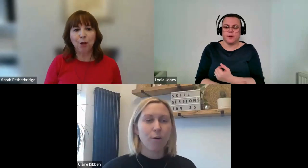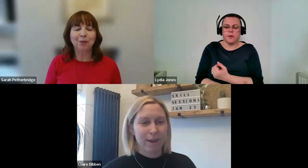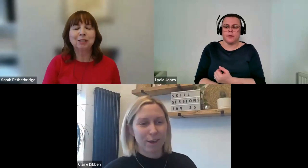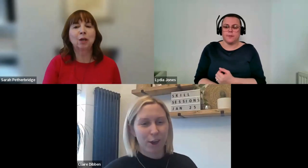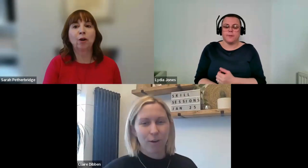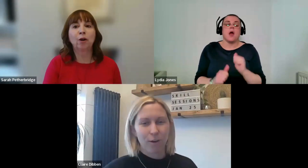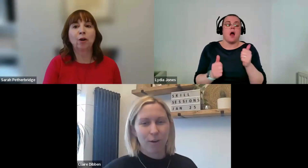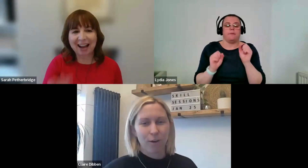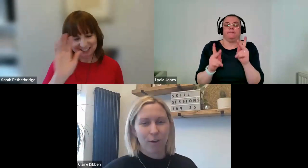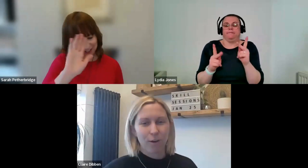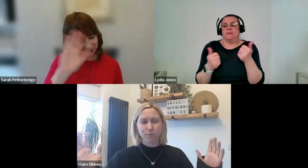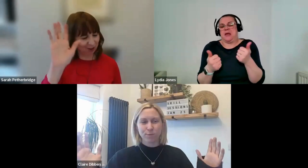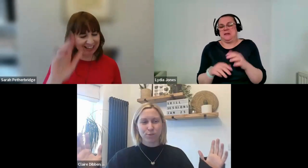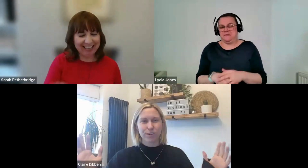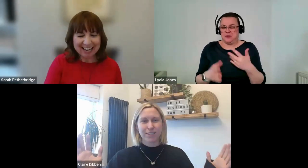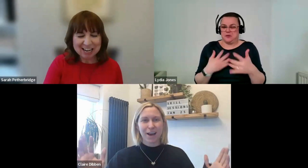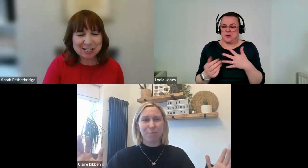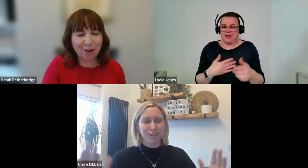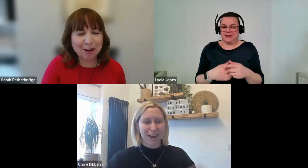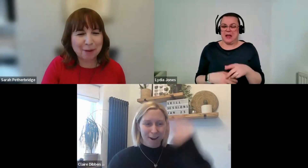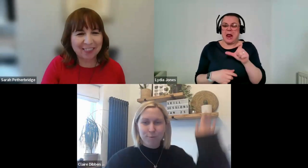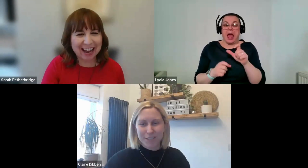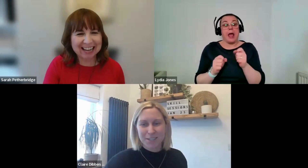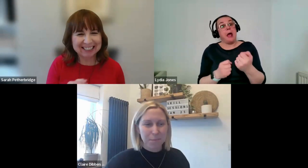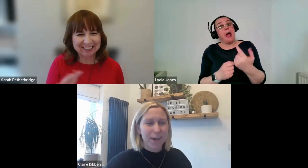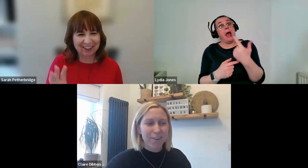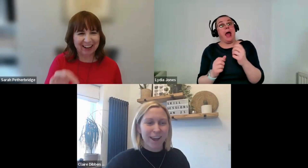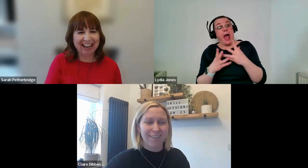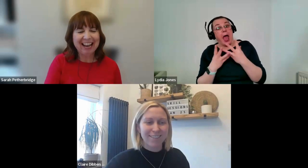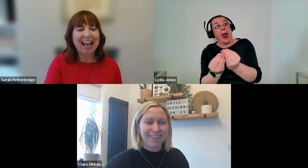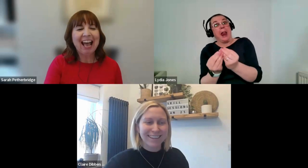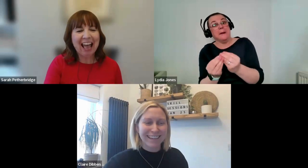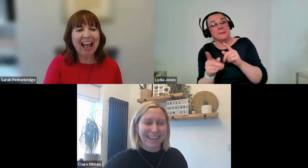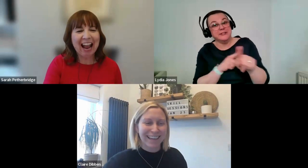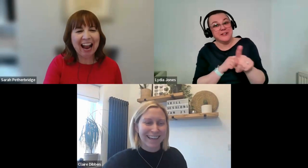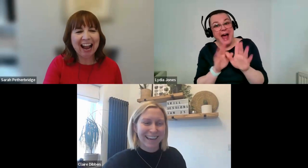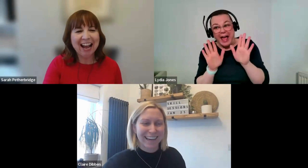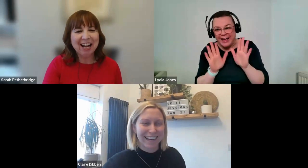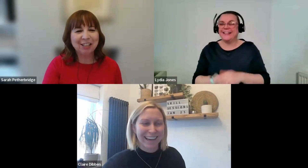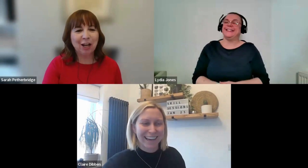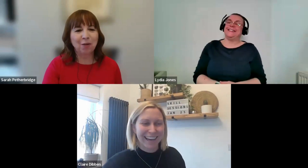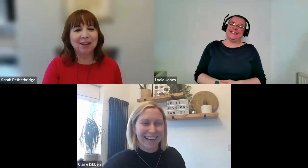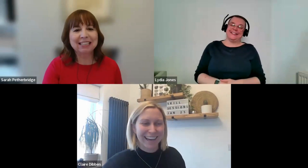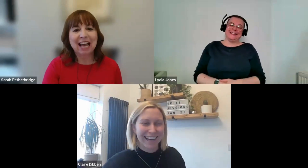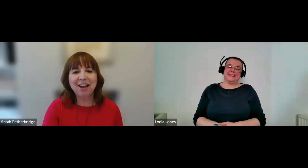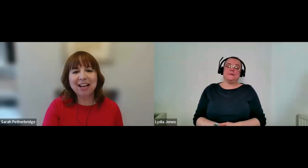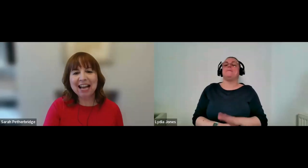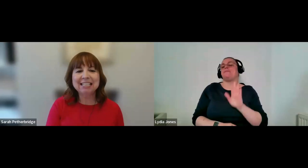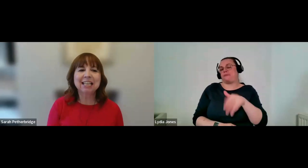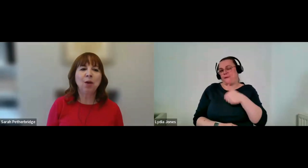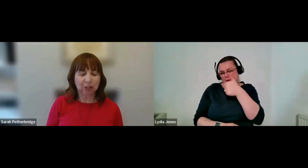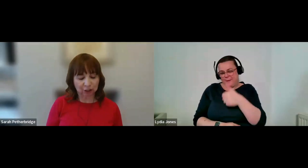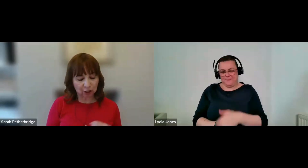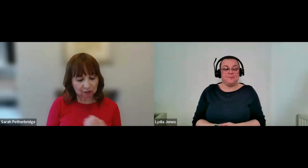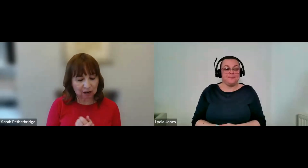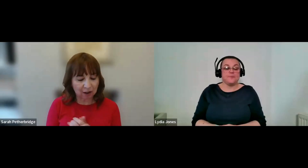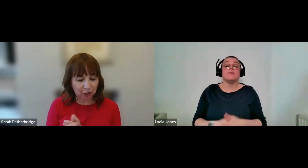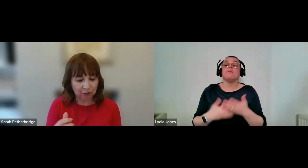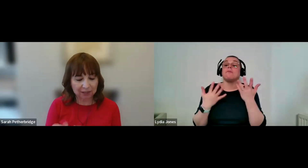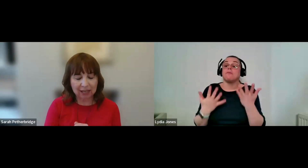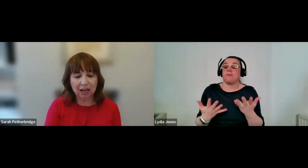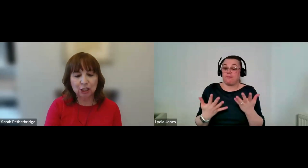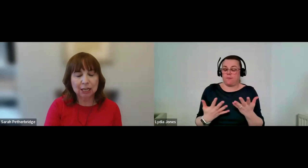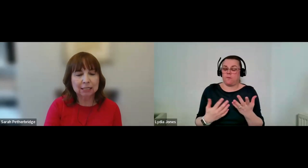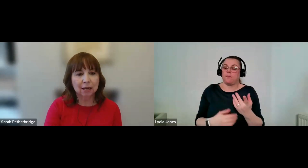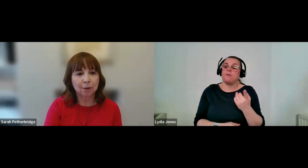Okay, here we go. Oh, there you go. Sorry about that. Up on the screen to help you, Sorry Sarah. about I'll that. disappear again. No worries. Okay, so we're just going to